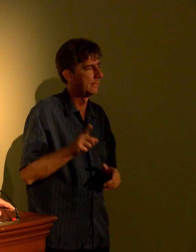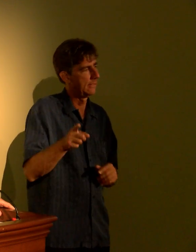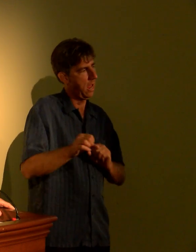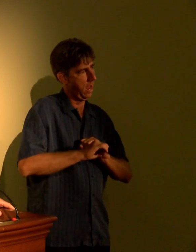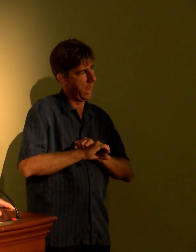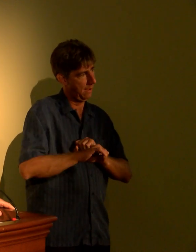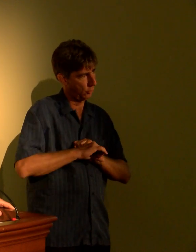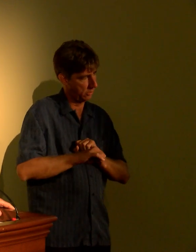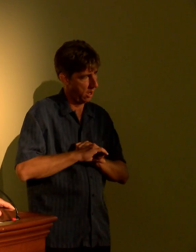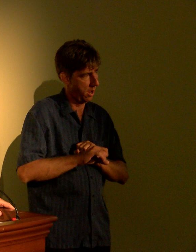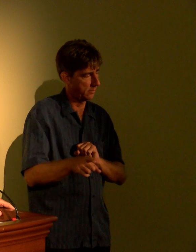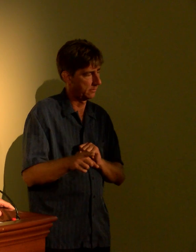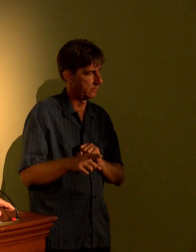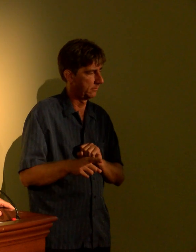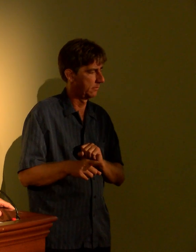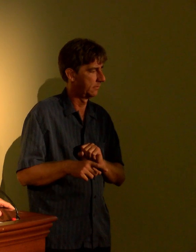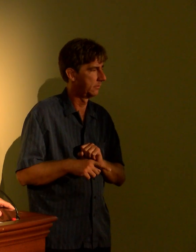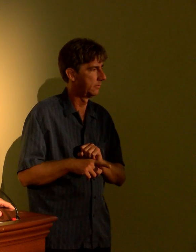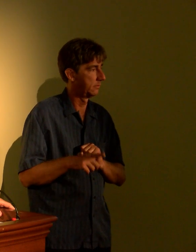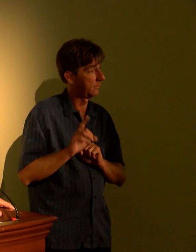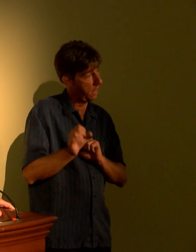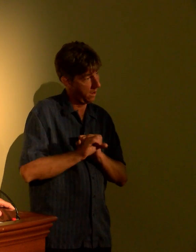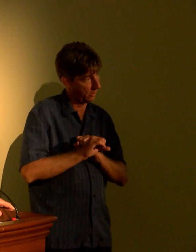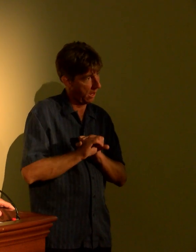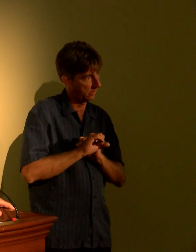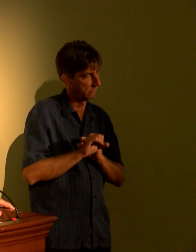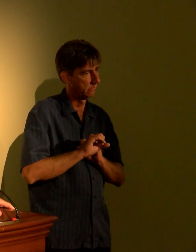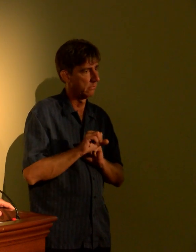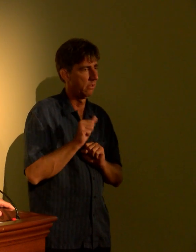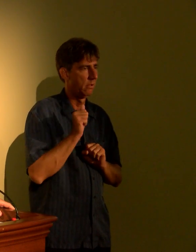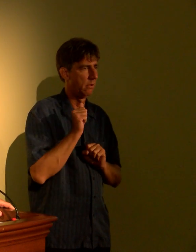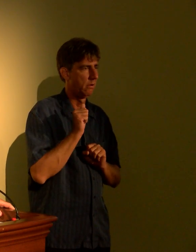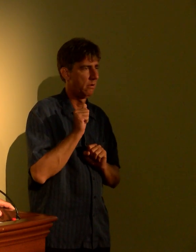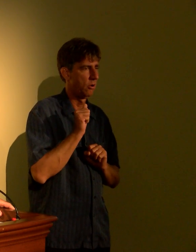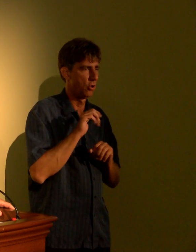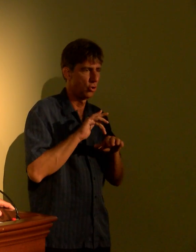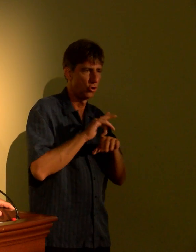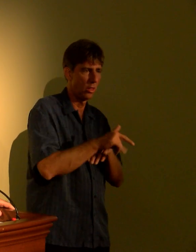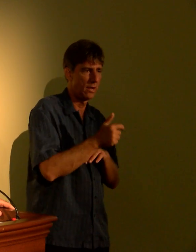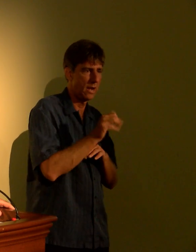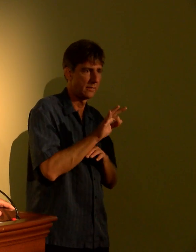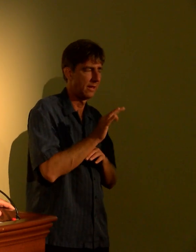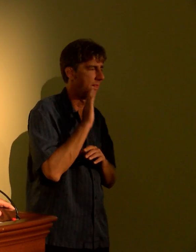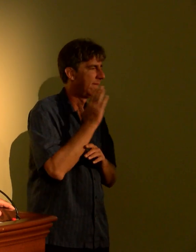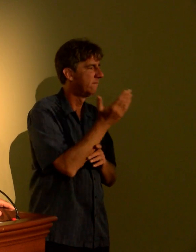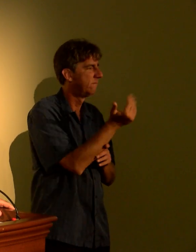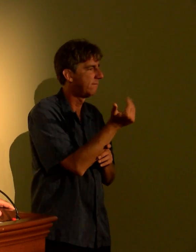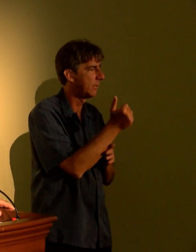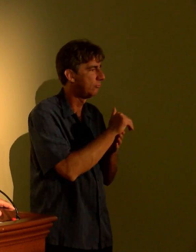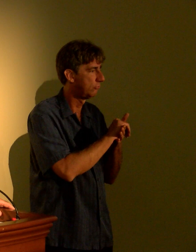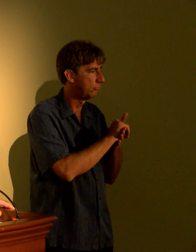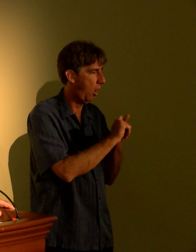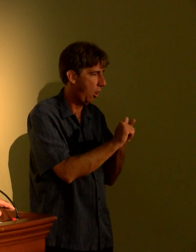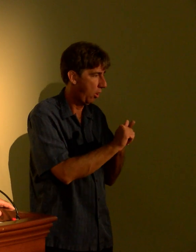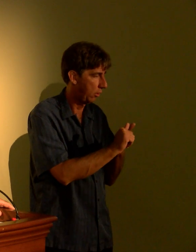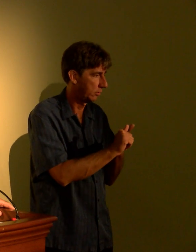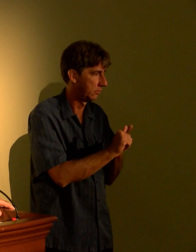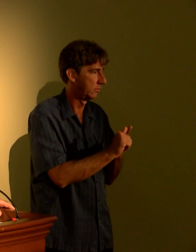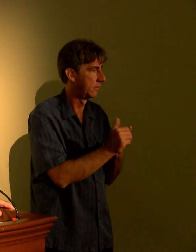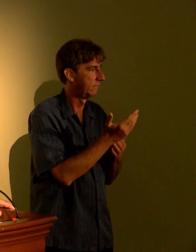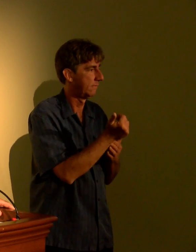advertised, generally speaking, in the early years of the 19th century, I think about $15 for